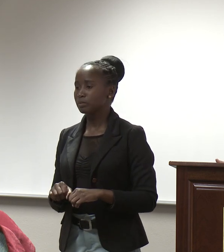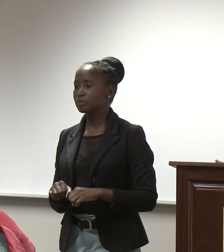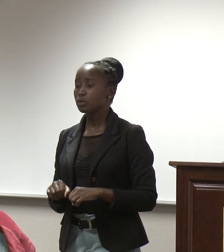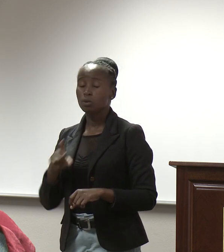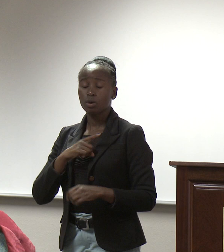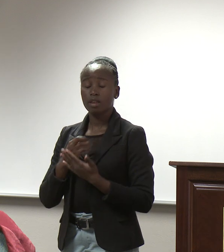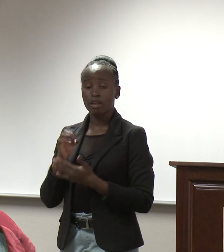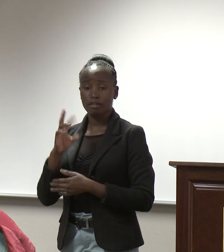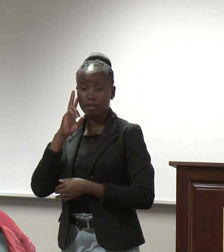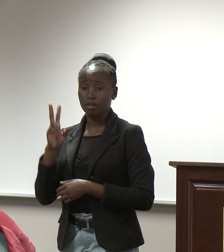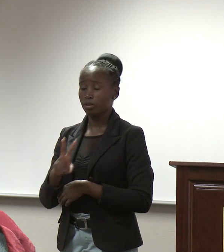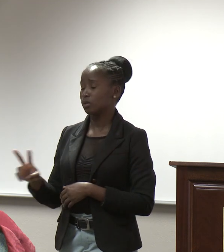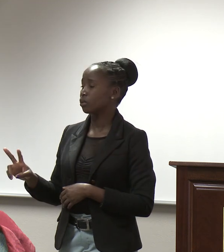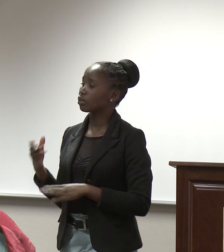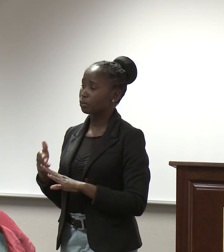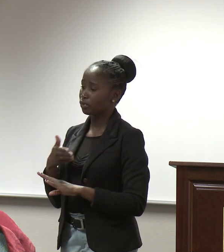been discussed